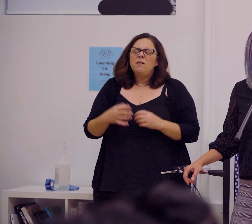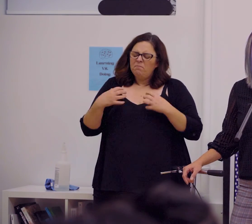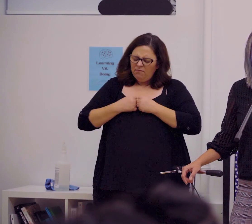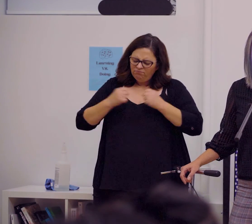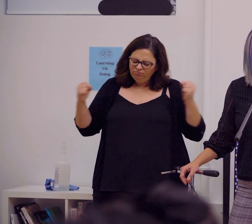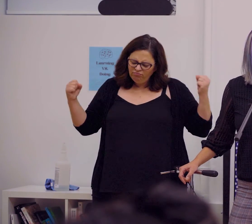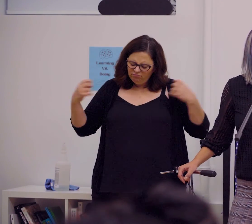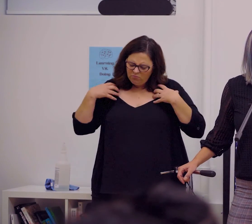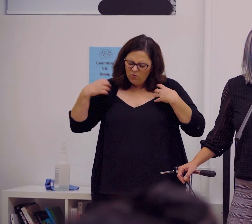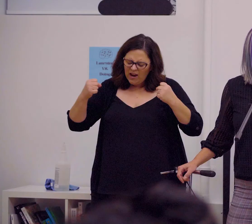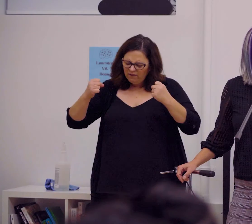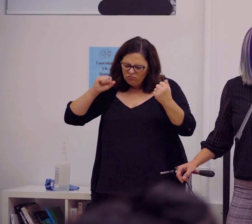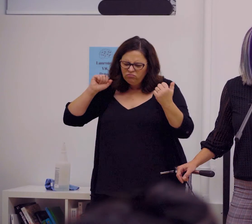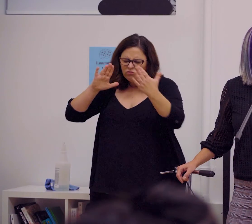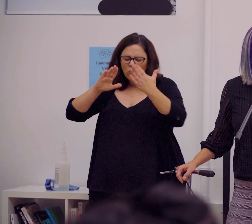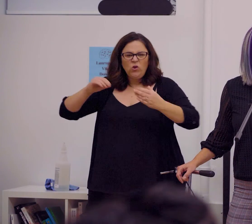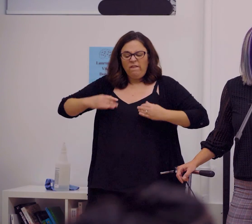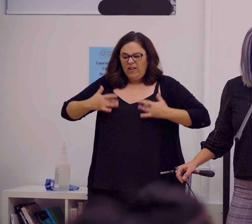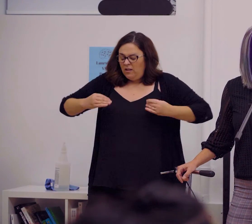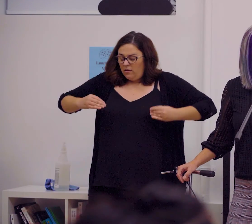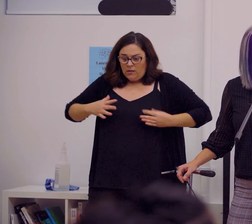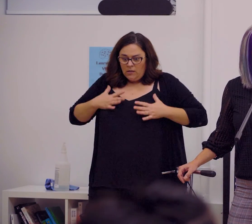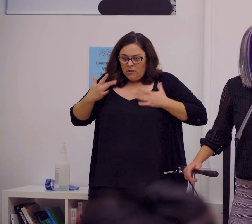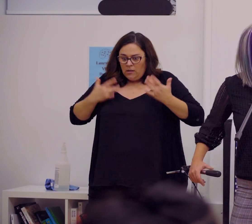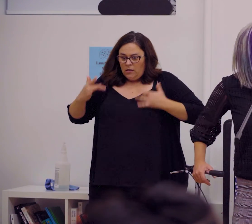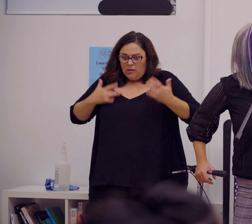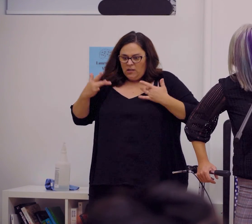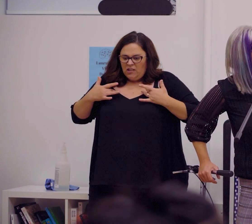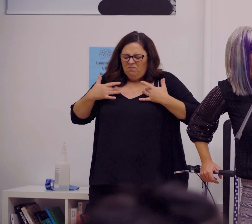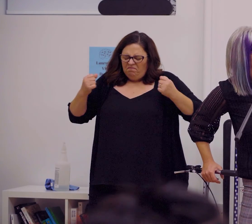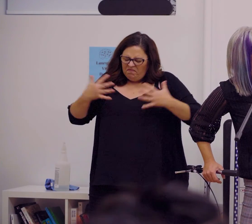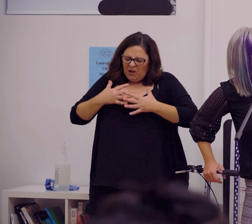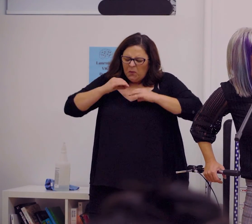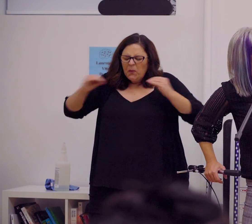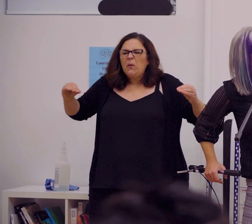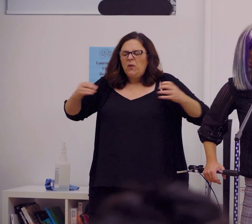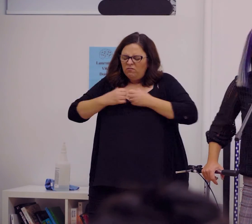in the pursuit of what sets your soul on fire. Thank you, everybody.